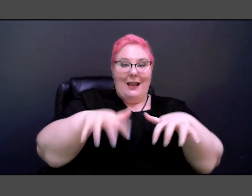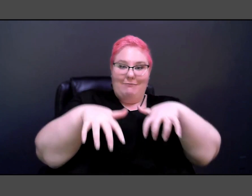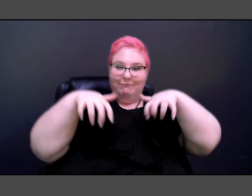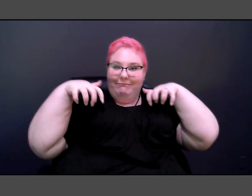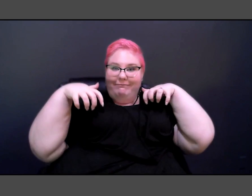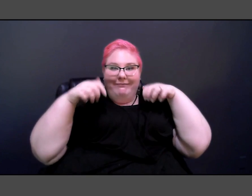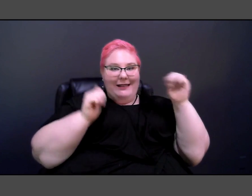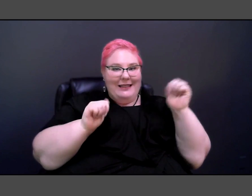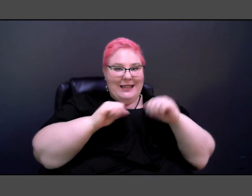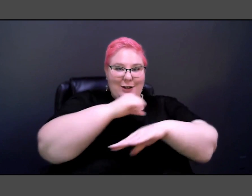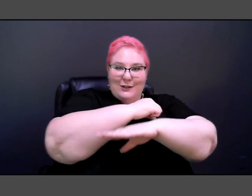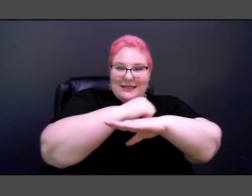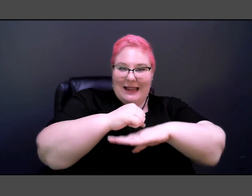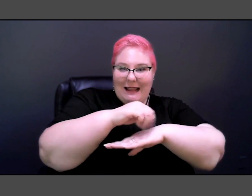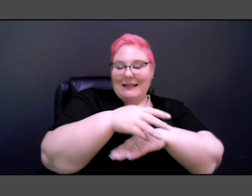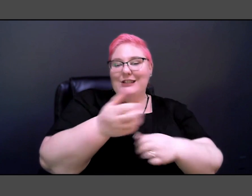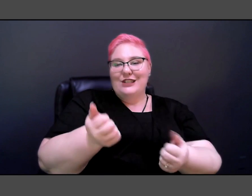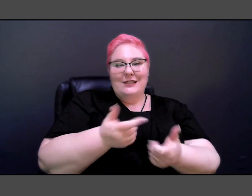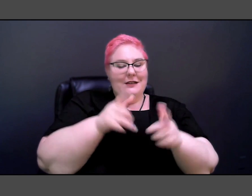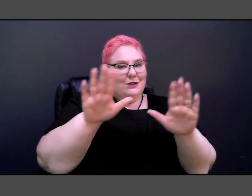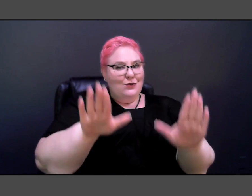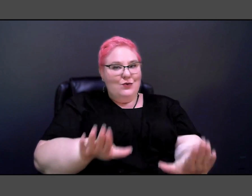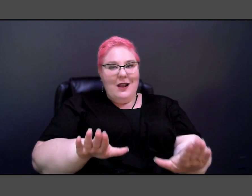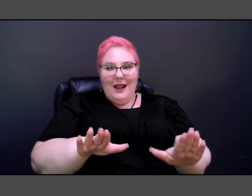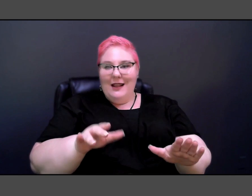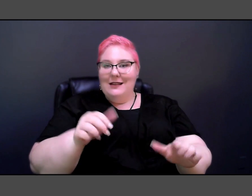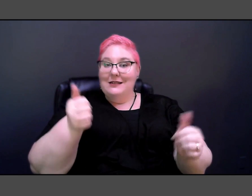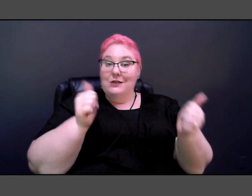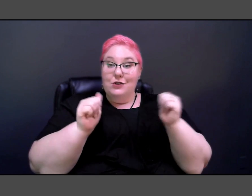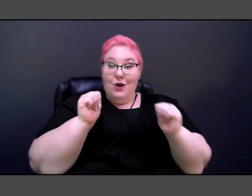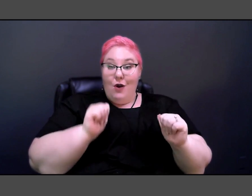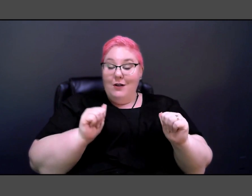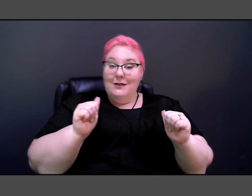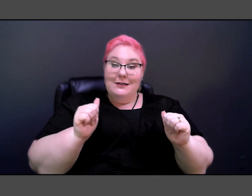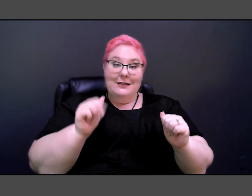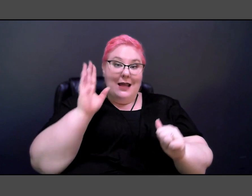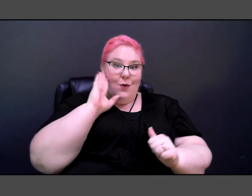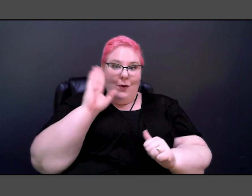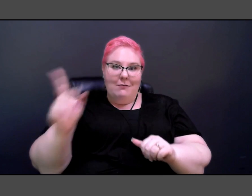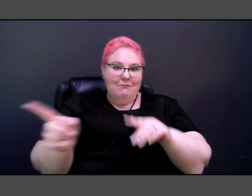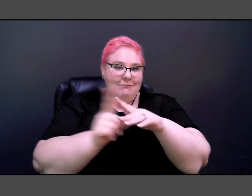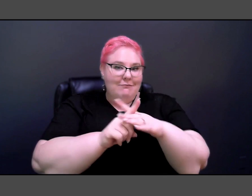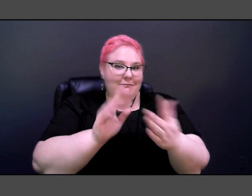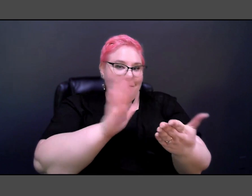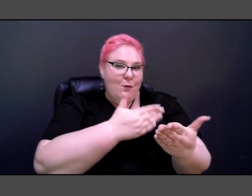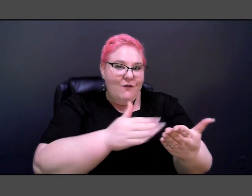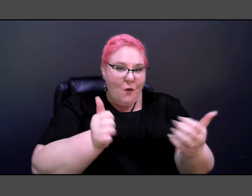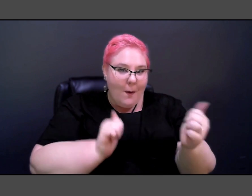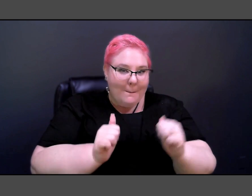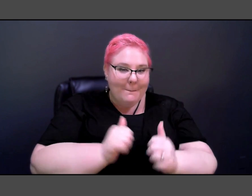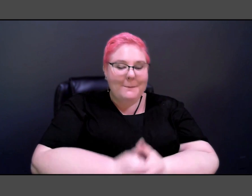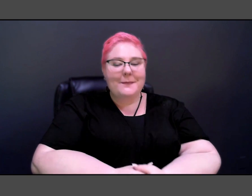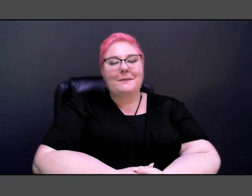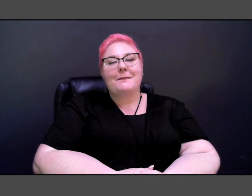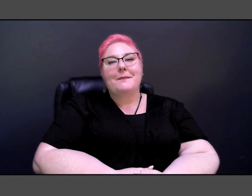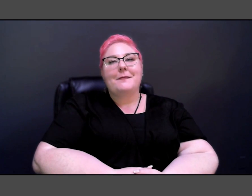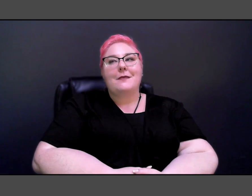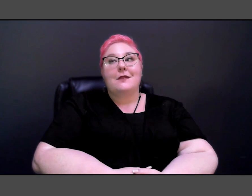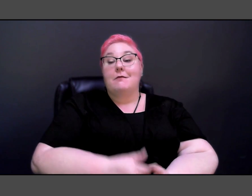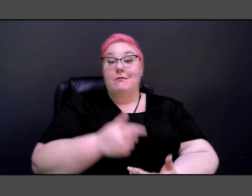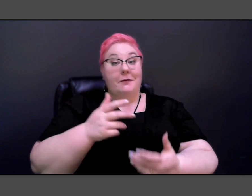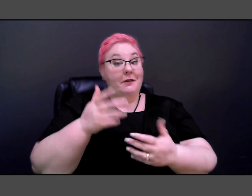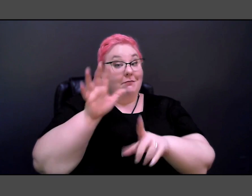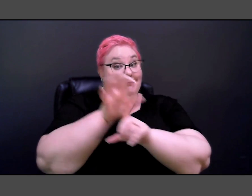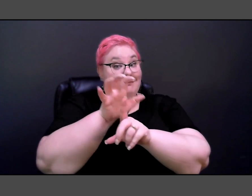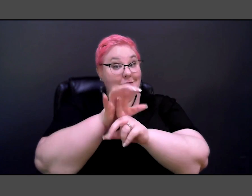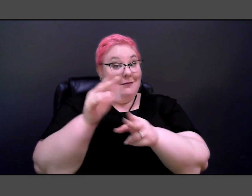great artists who come and perform there. Big names. I saw Patti